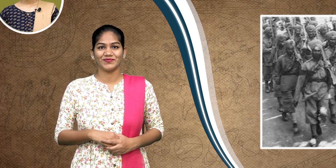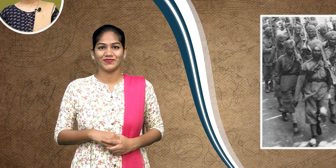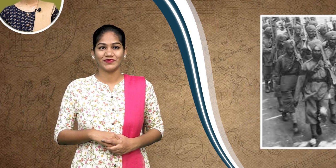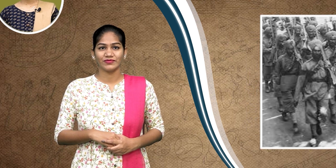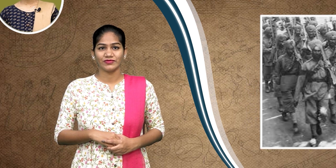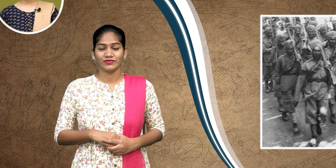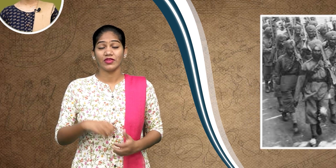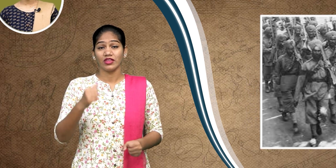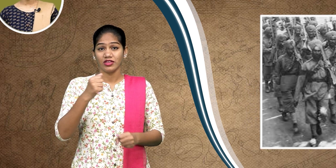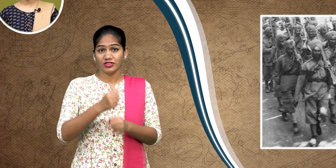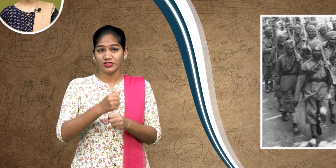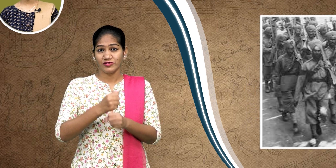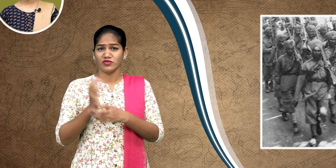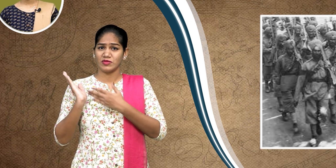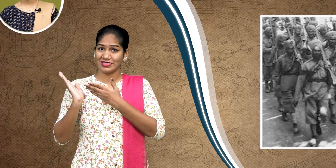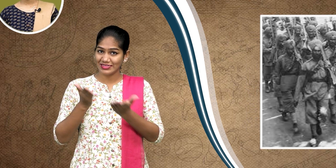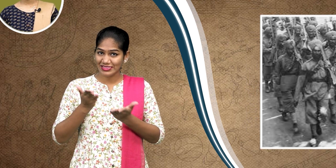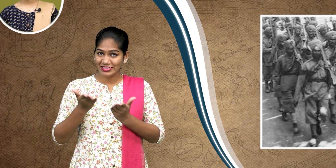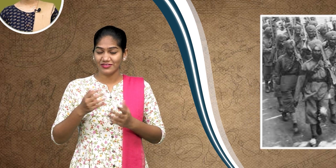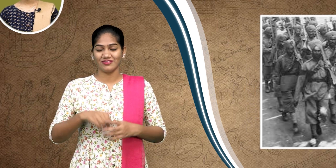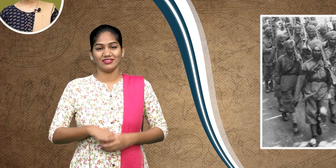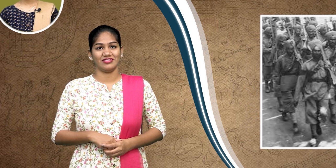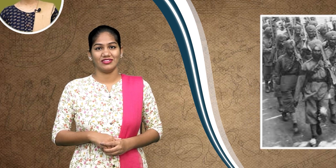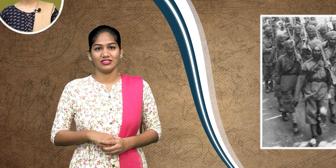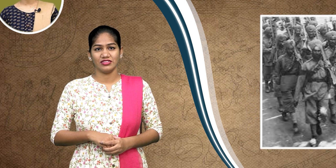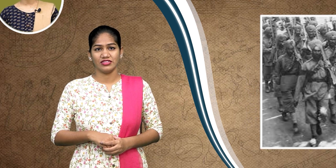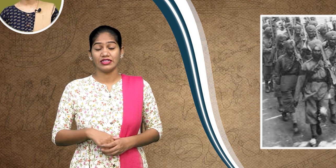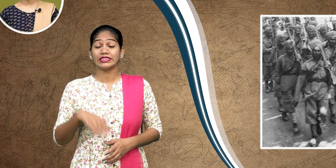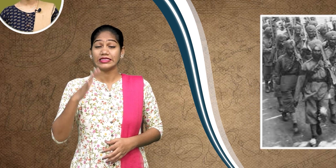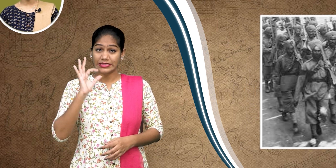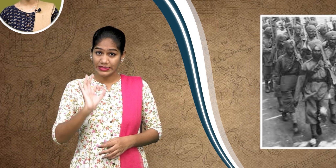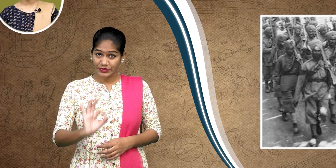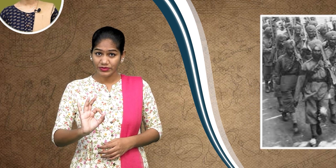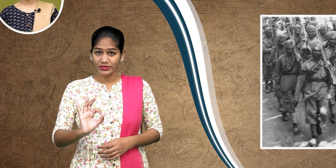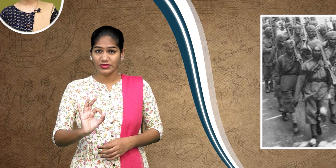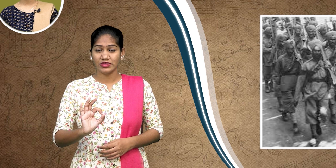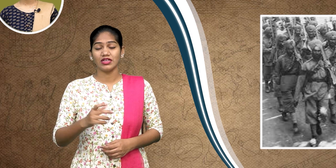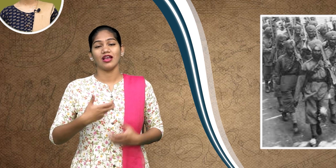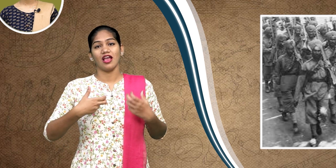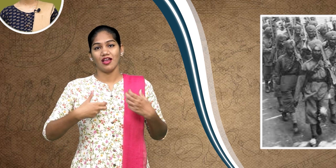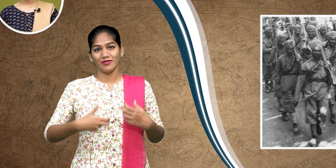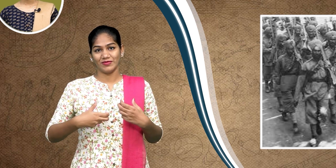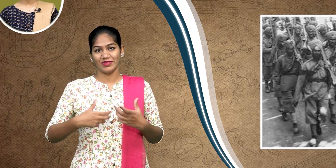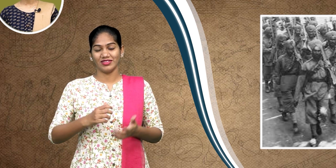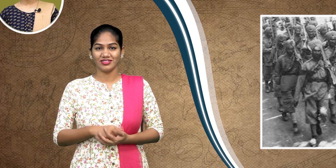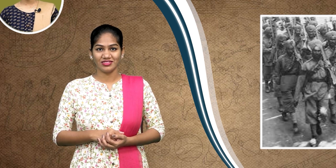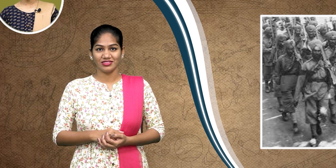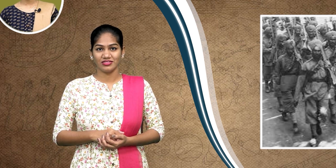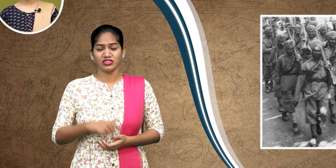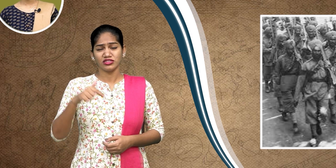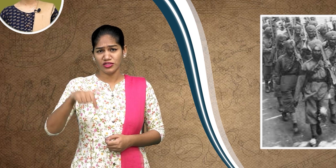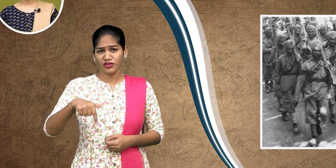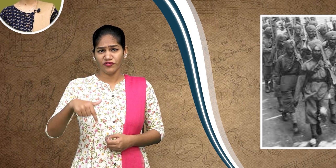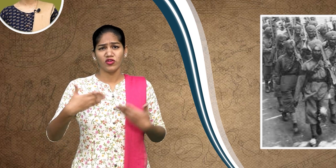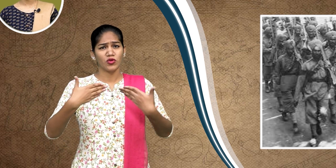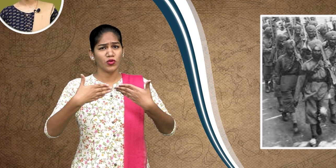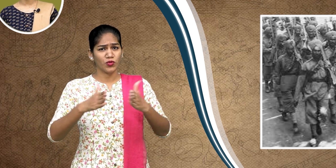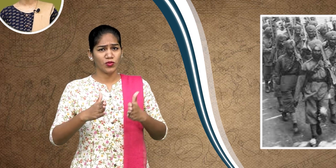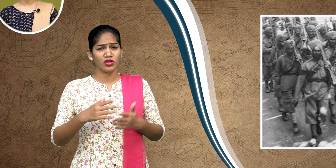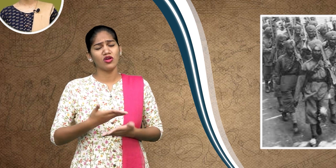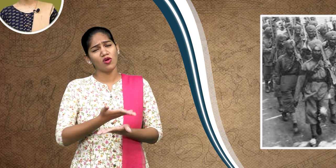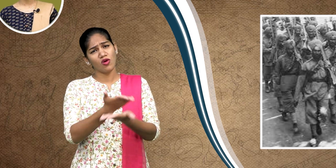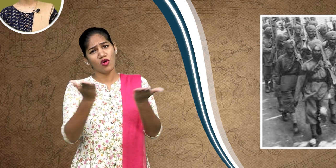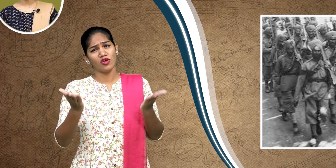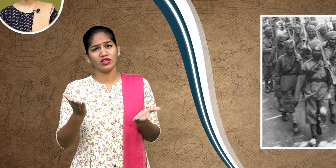Government service especially in the army was now open to